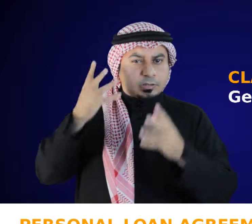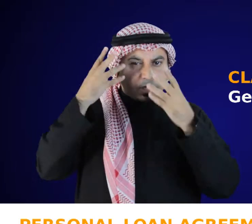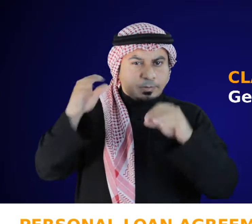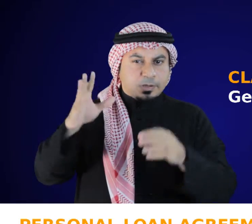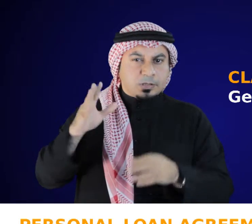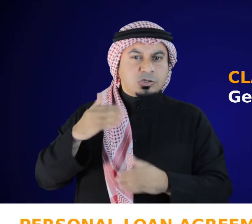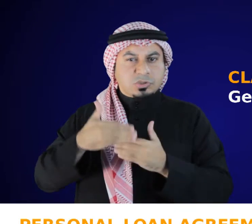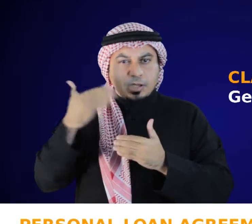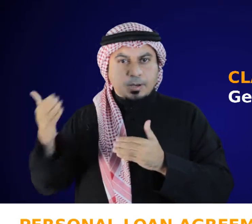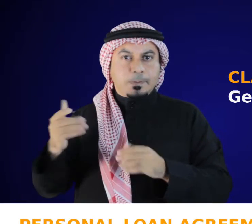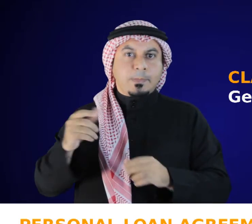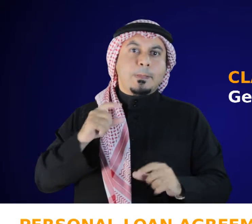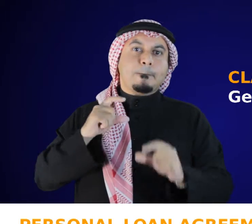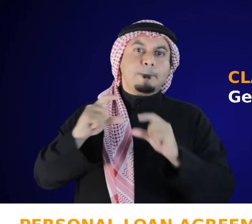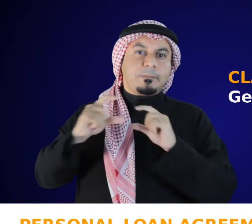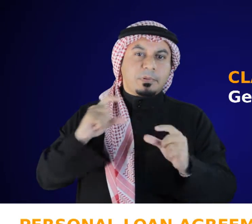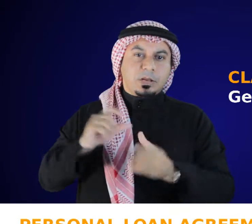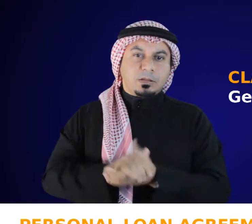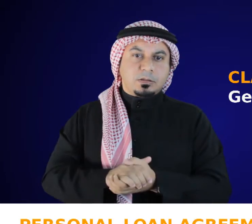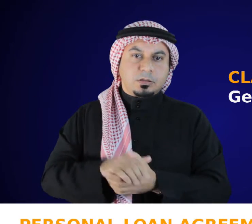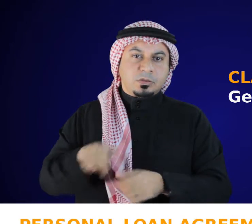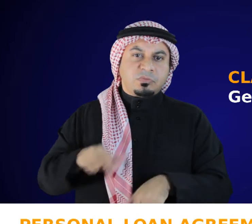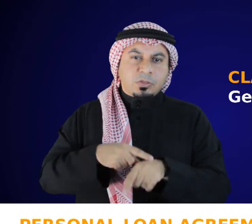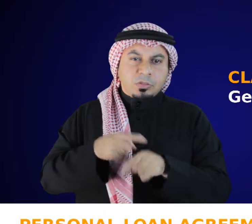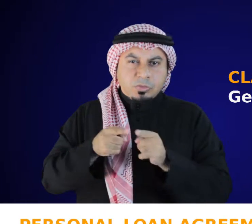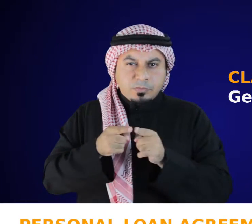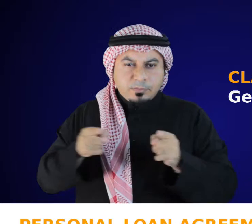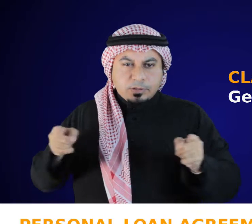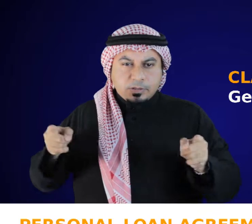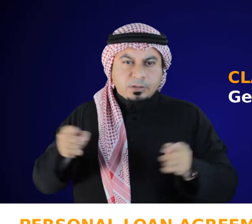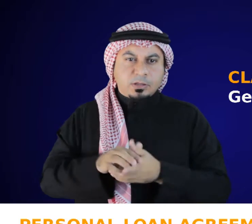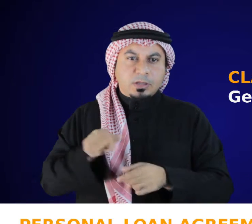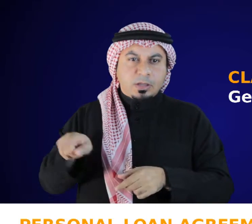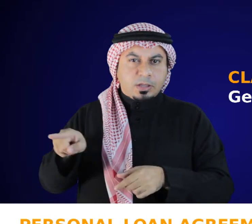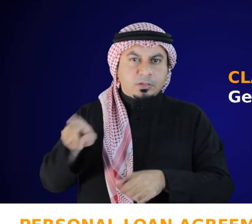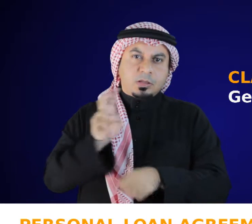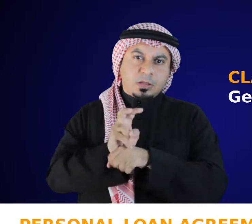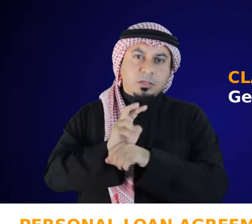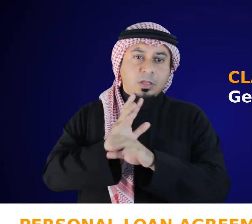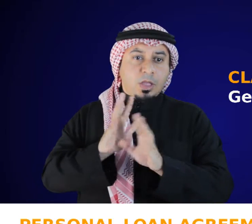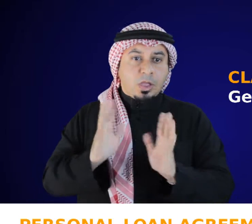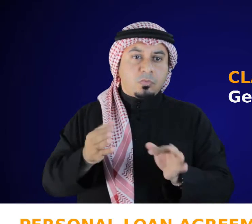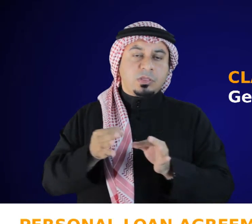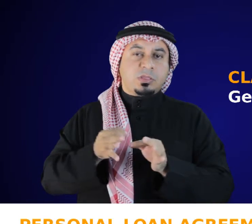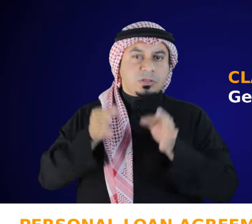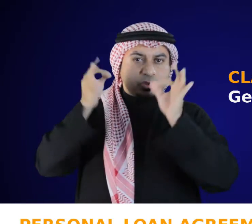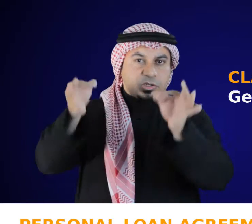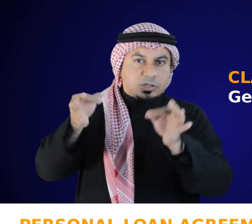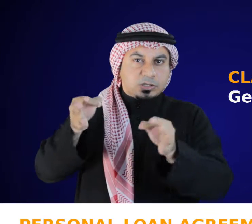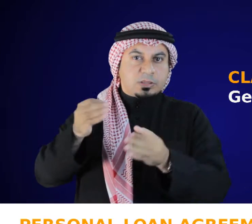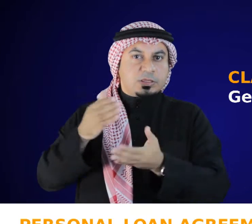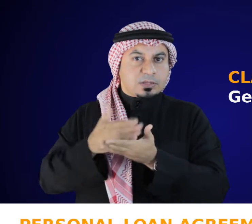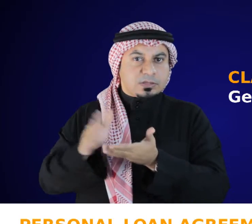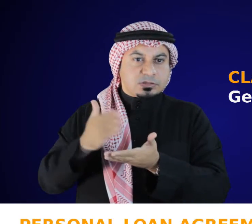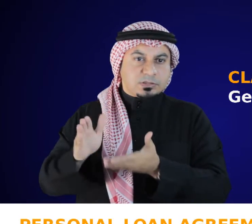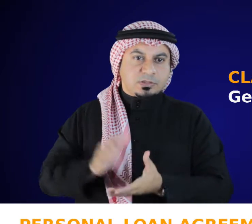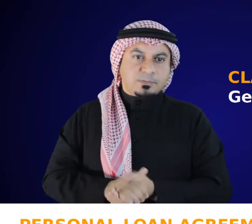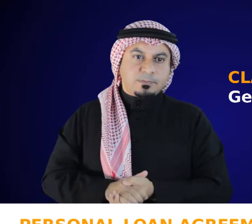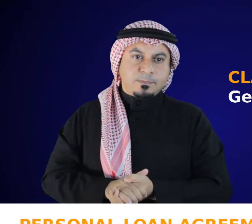period shall not affect the enforceability and validity of other terms and conditions of this agreement against client.